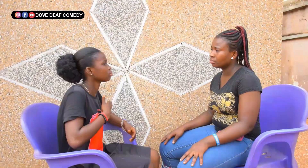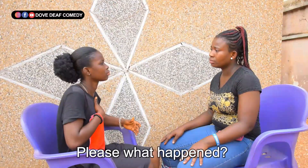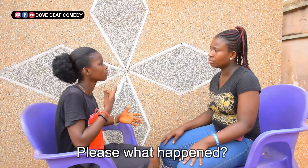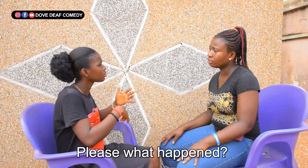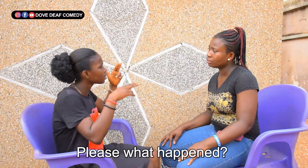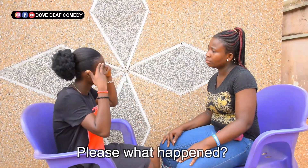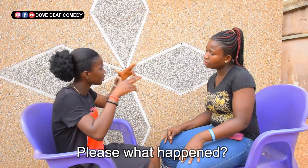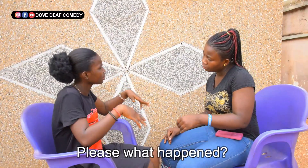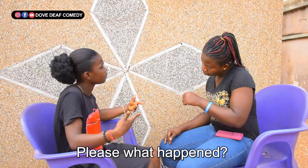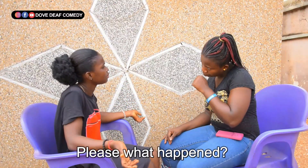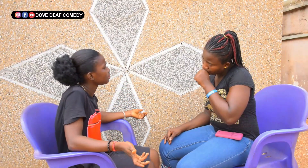Please, what happened?